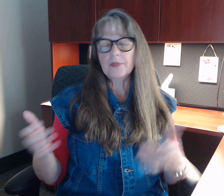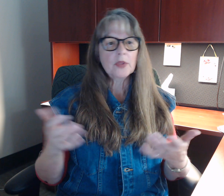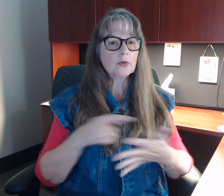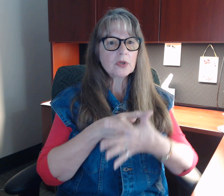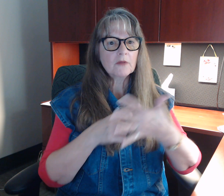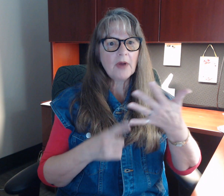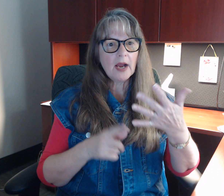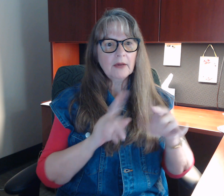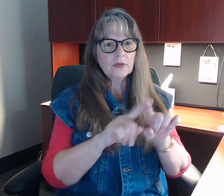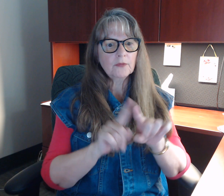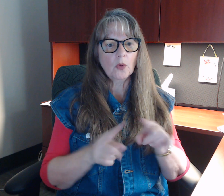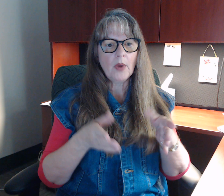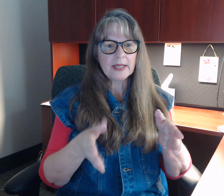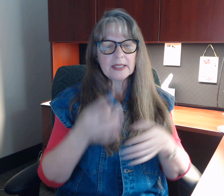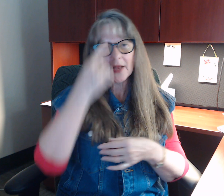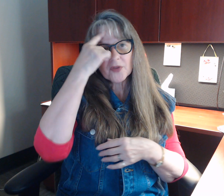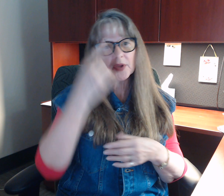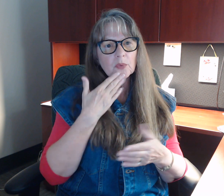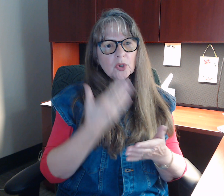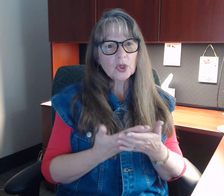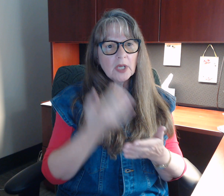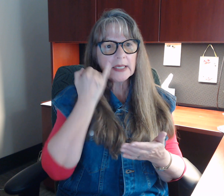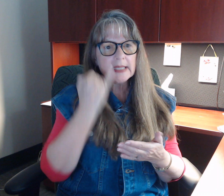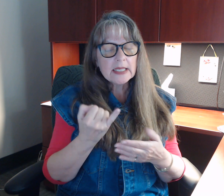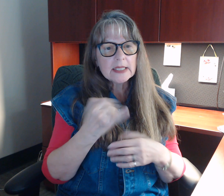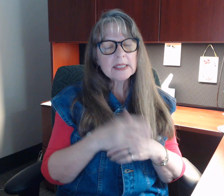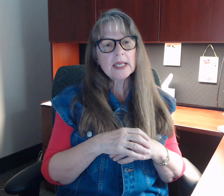those are the 5 different ways. I thought they were good ideas.